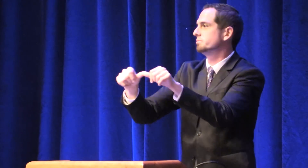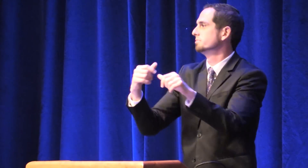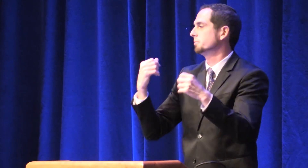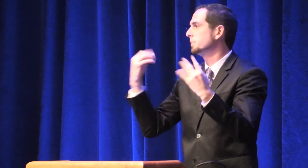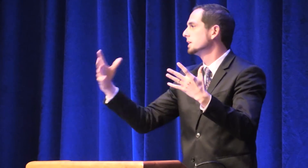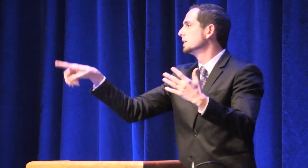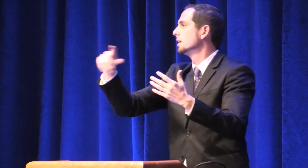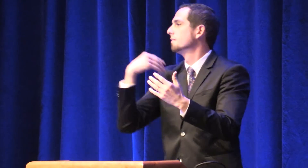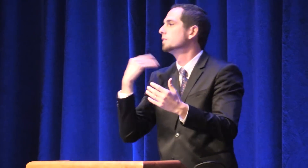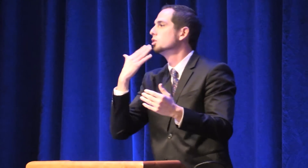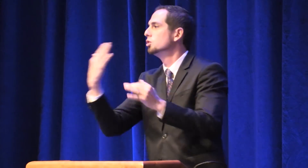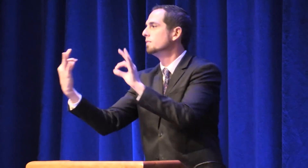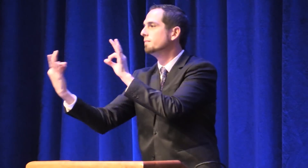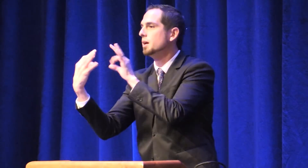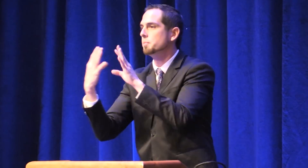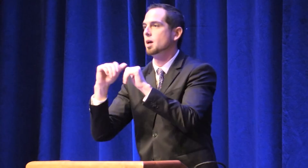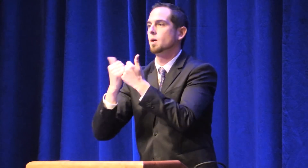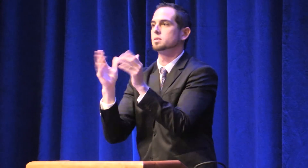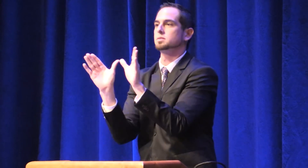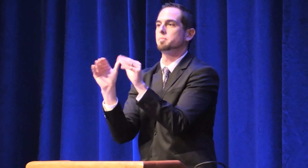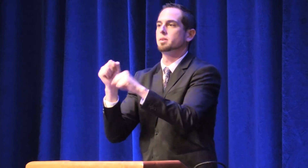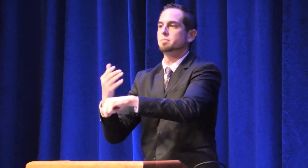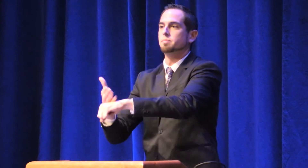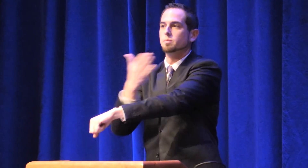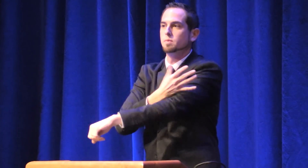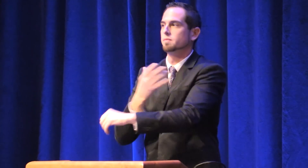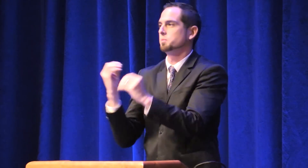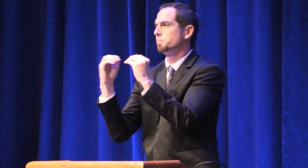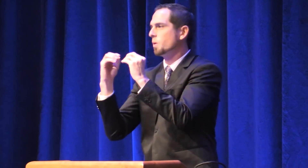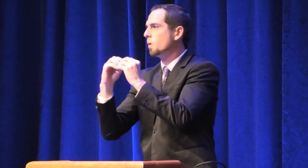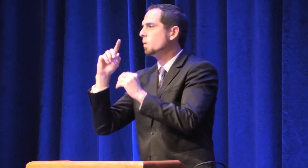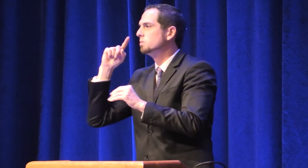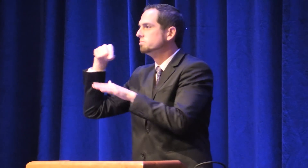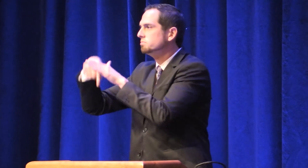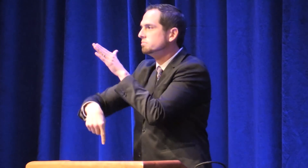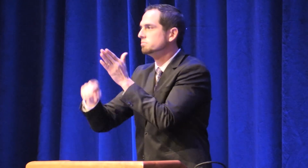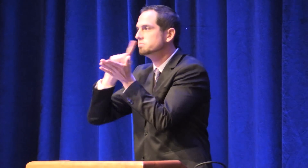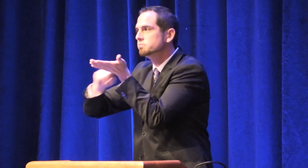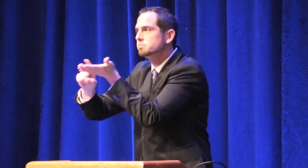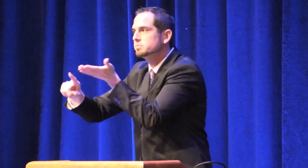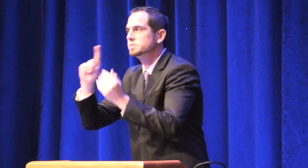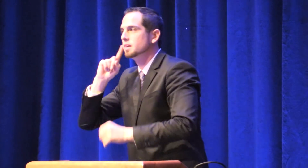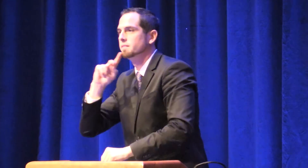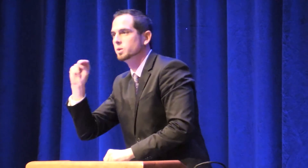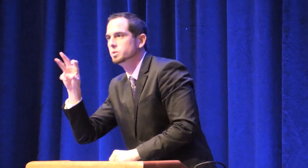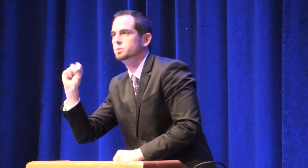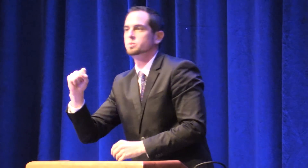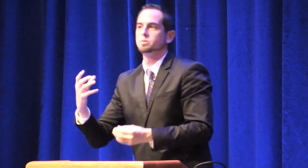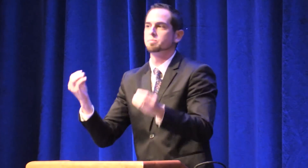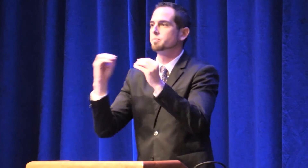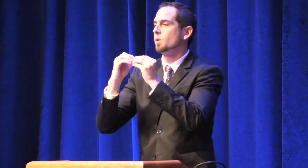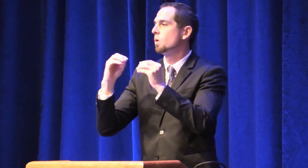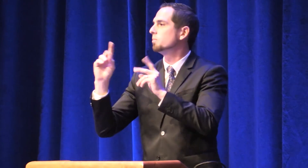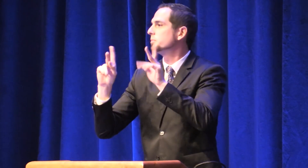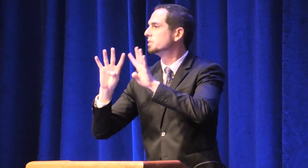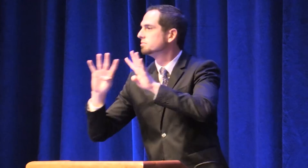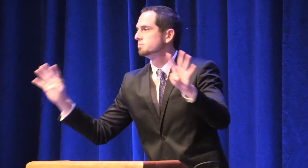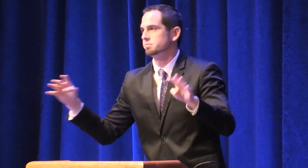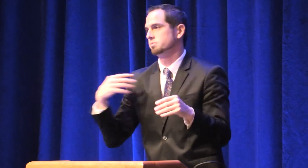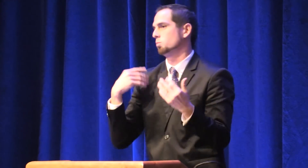and with continued success because of the feedback from you all, the Daily Moth has been able to